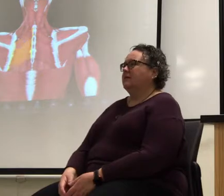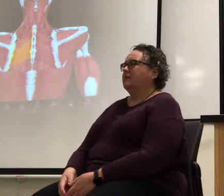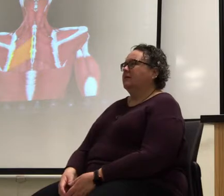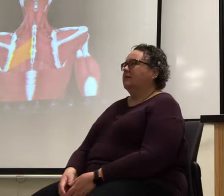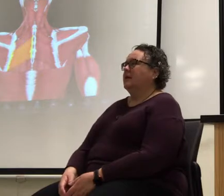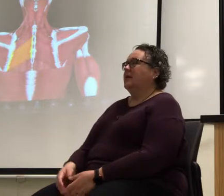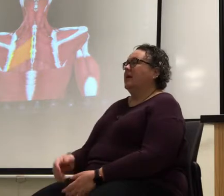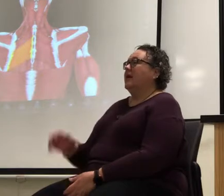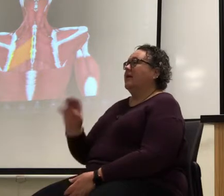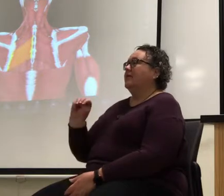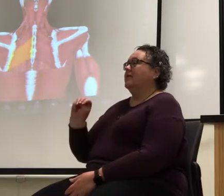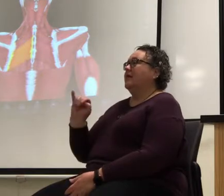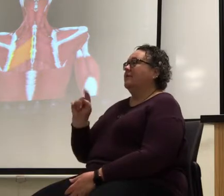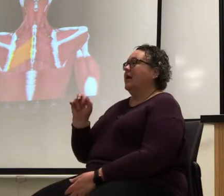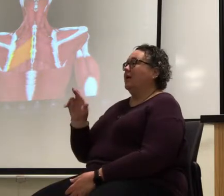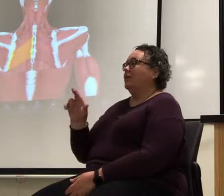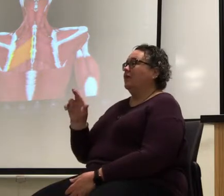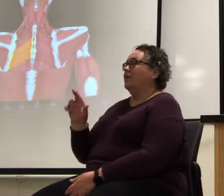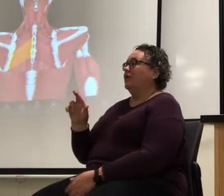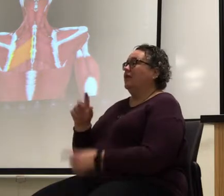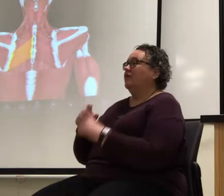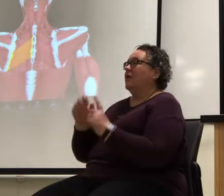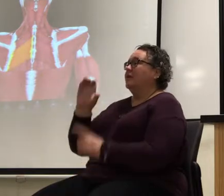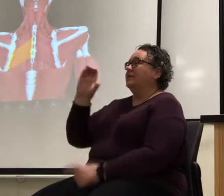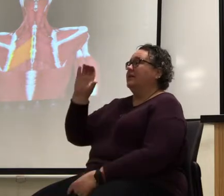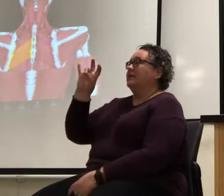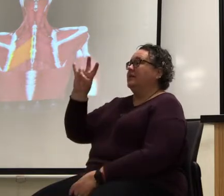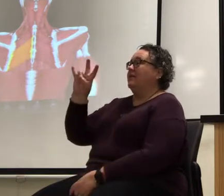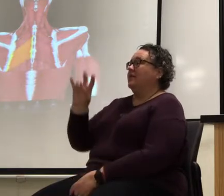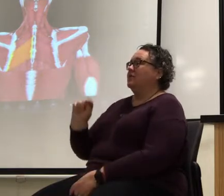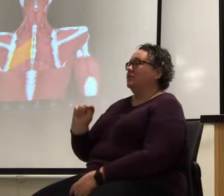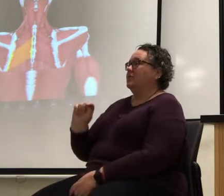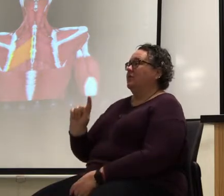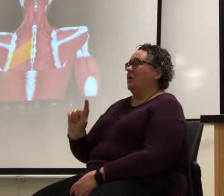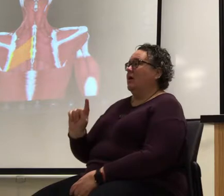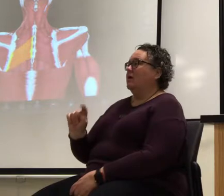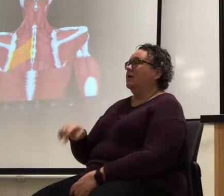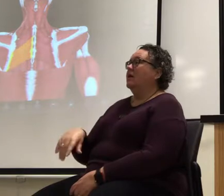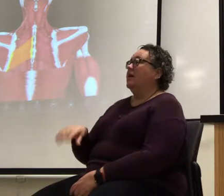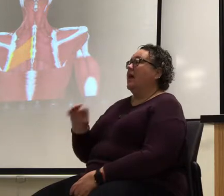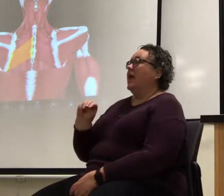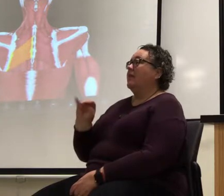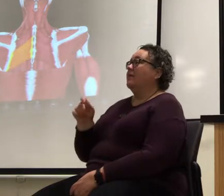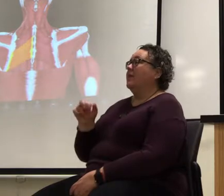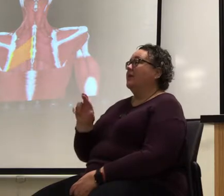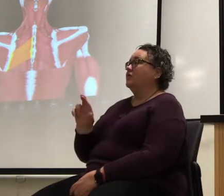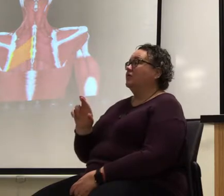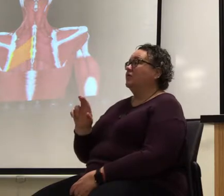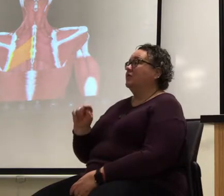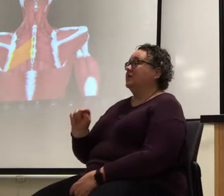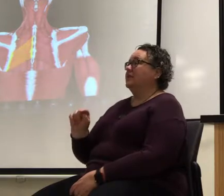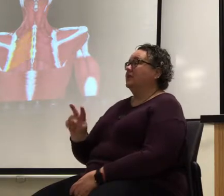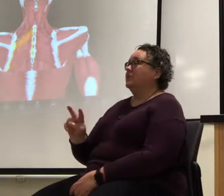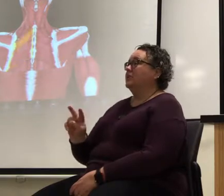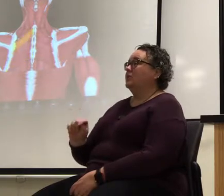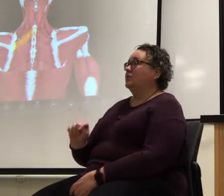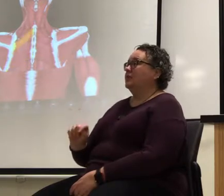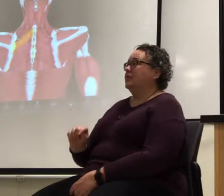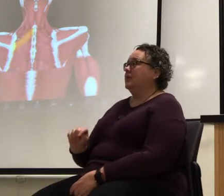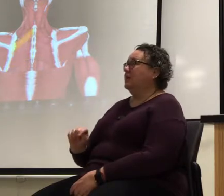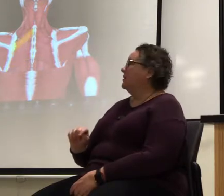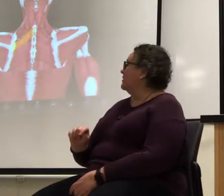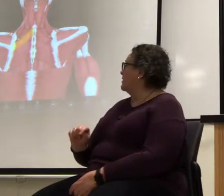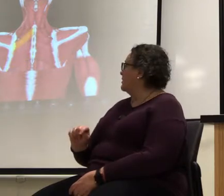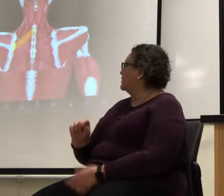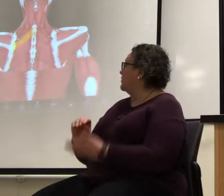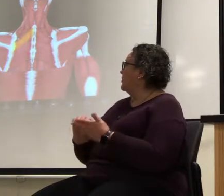The minor originates from C7 and T1, and the major originates from T2 to T5 spinous processes. So let me